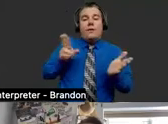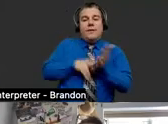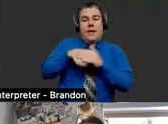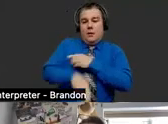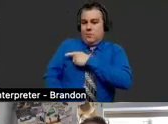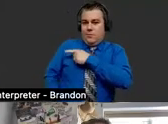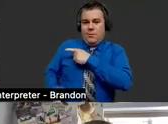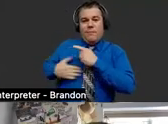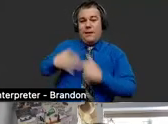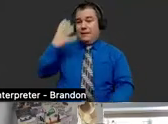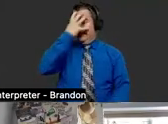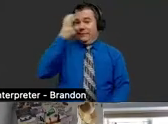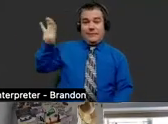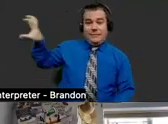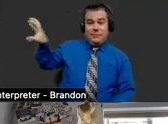little person's there?